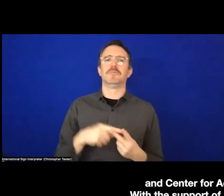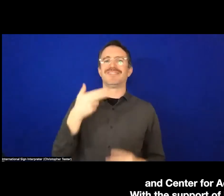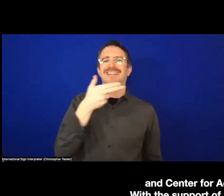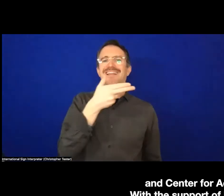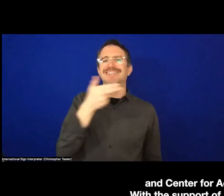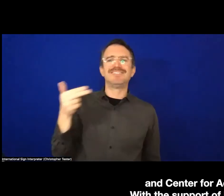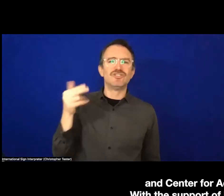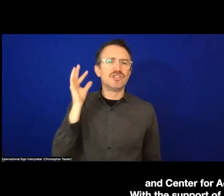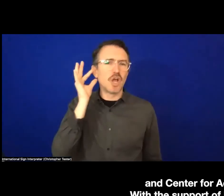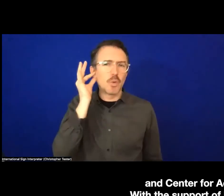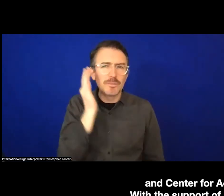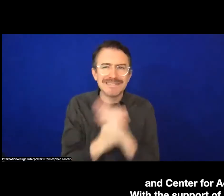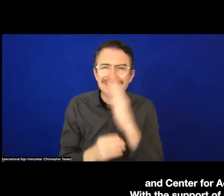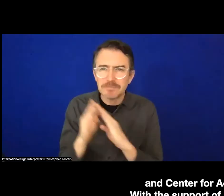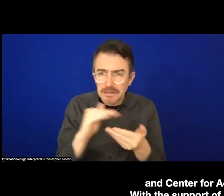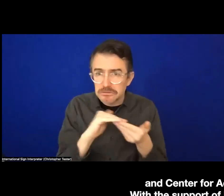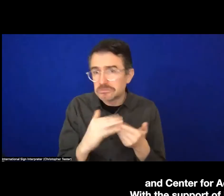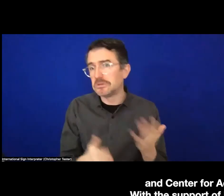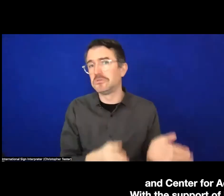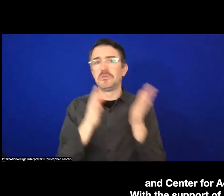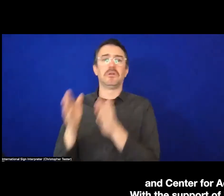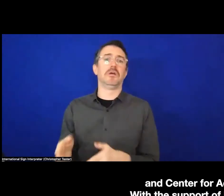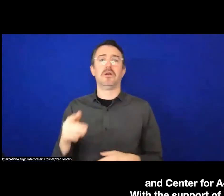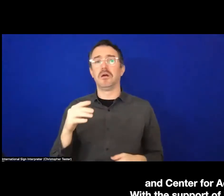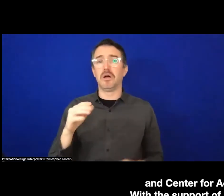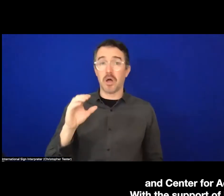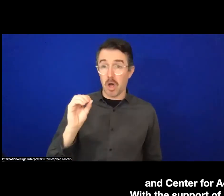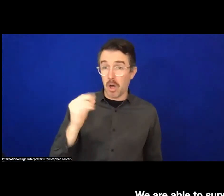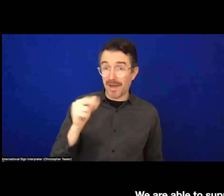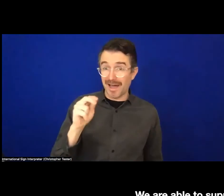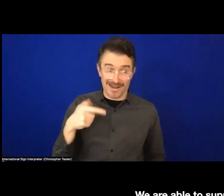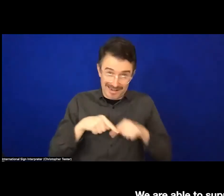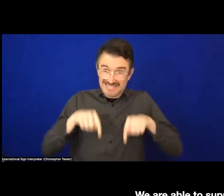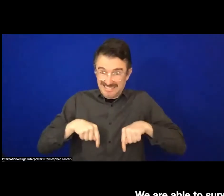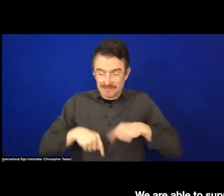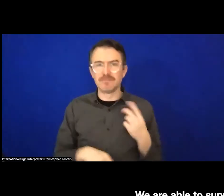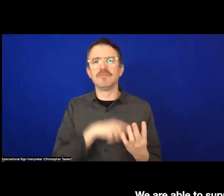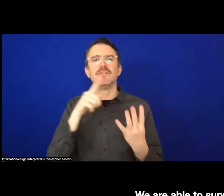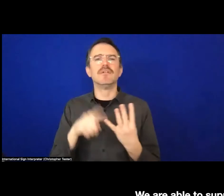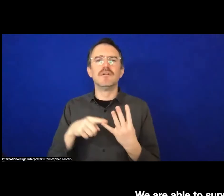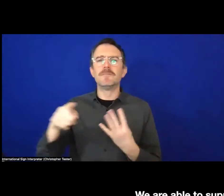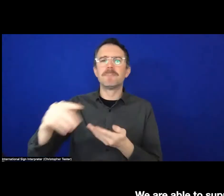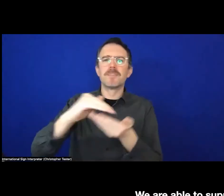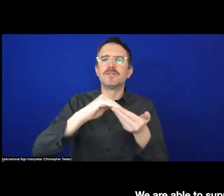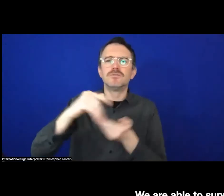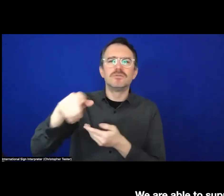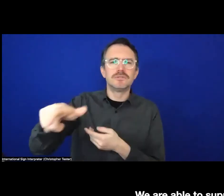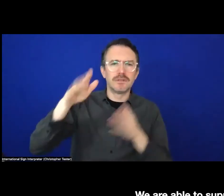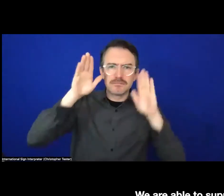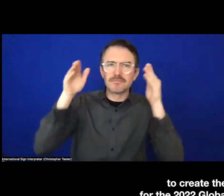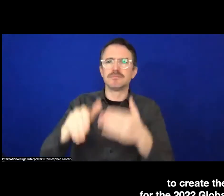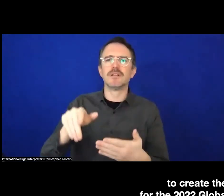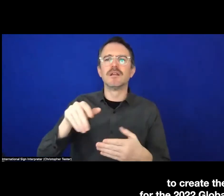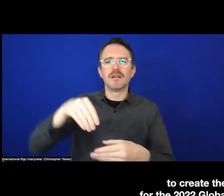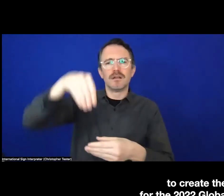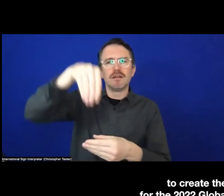Ohana, and Center for Accessible Election. With the support of Disability Rights Fund, we are able to support